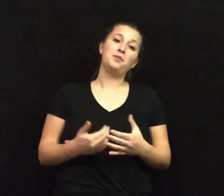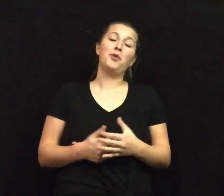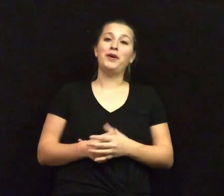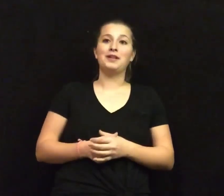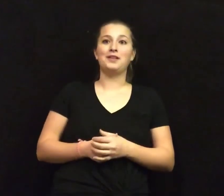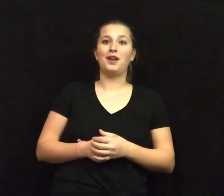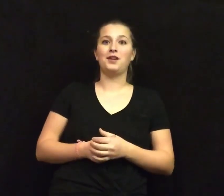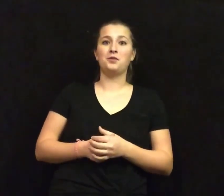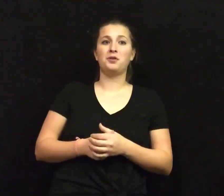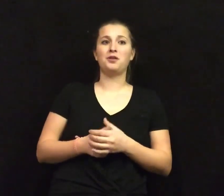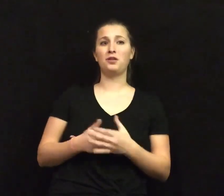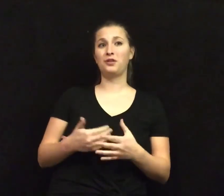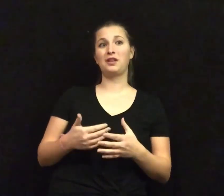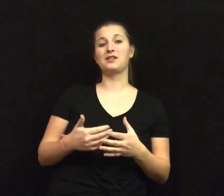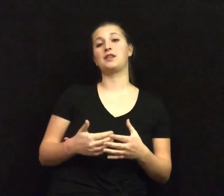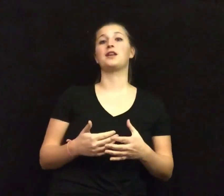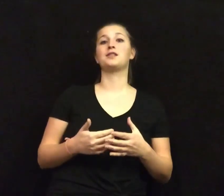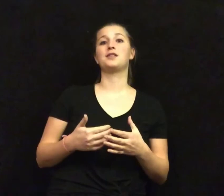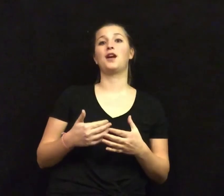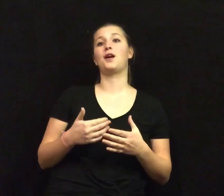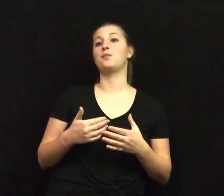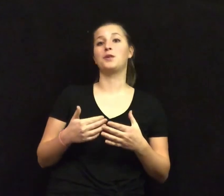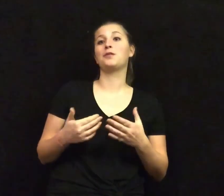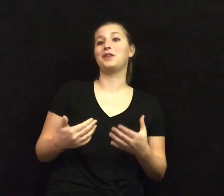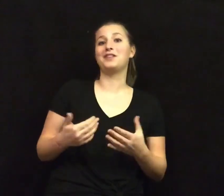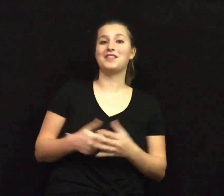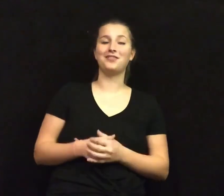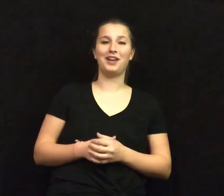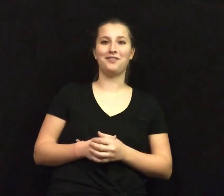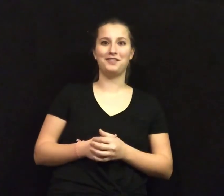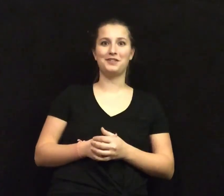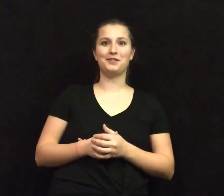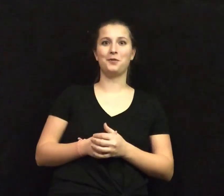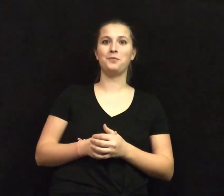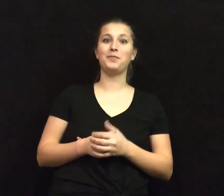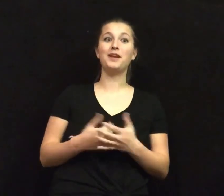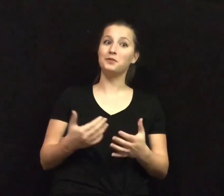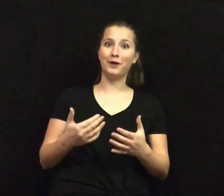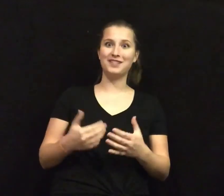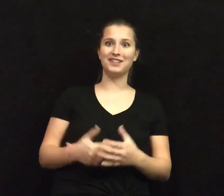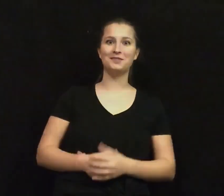important that you learn things like this. It really could save a life. So thanks for watching.